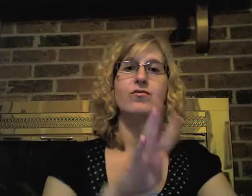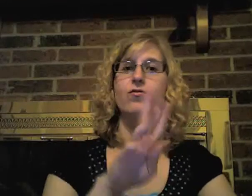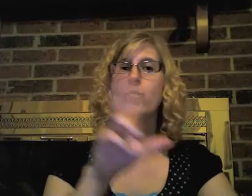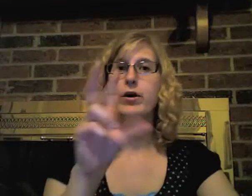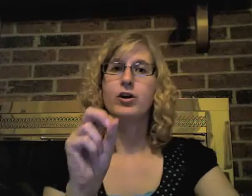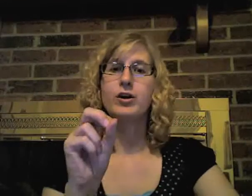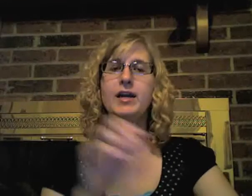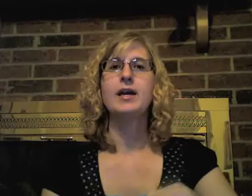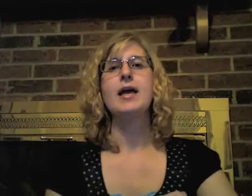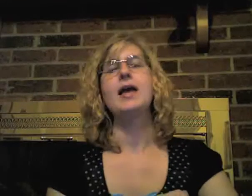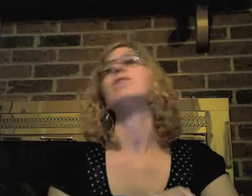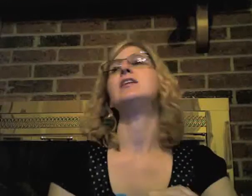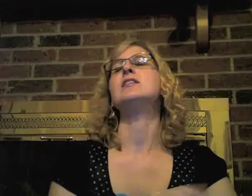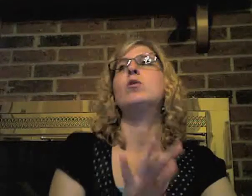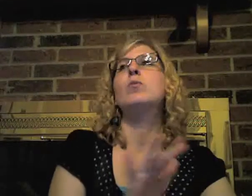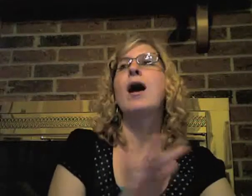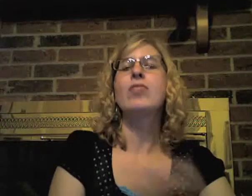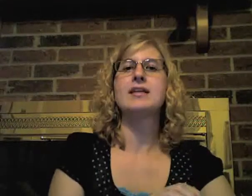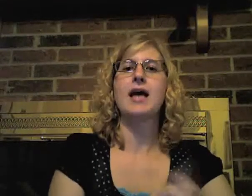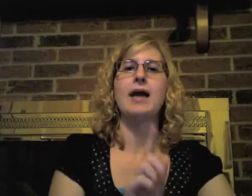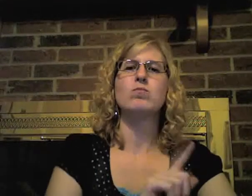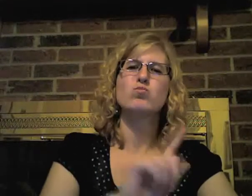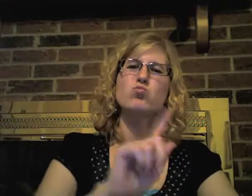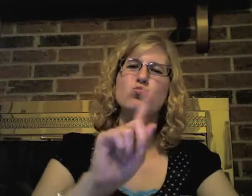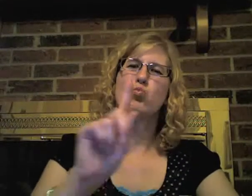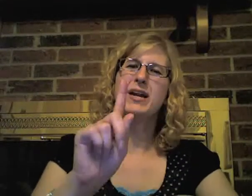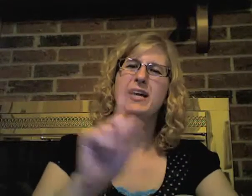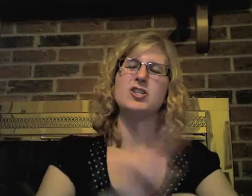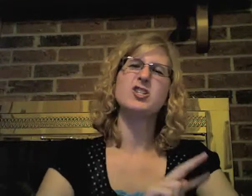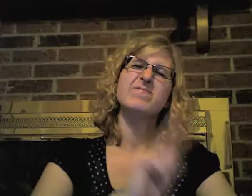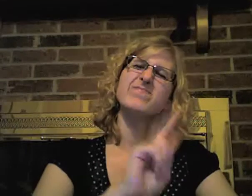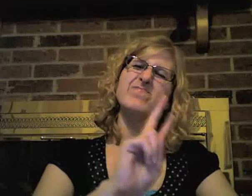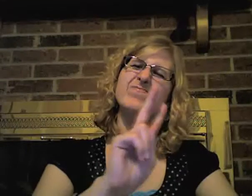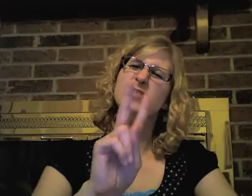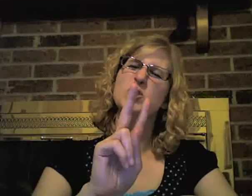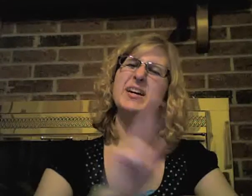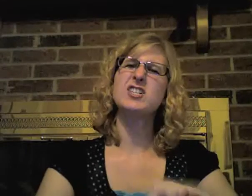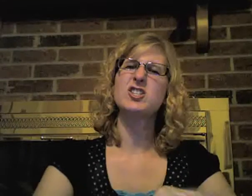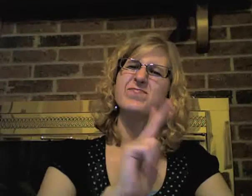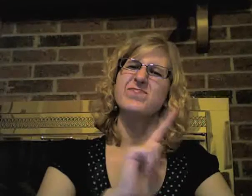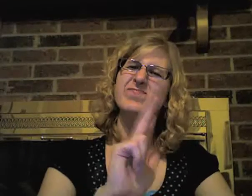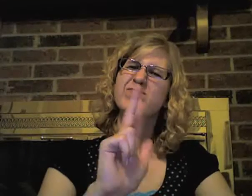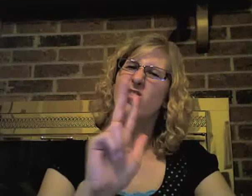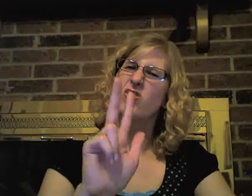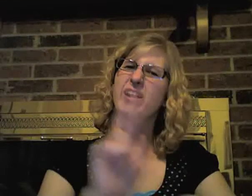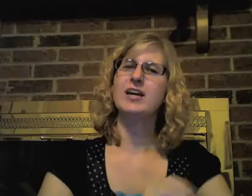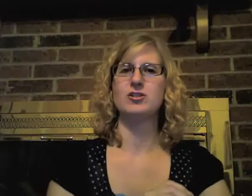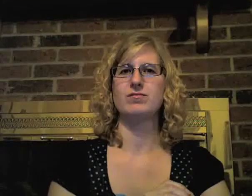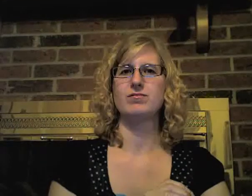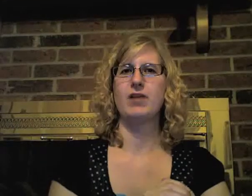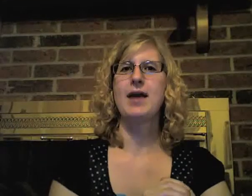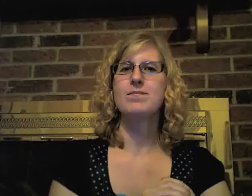it's around that time, 1-ish, 2-ish, 3-ish. Okay? So that's how we do the time